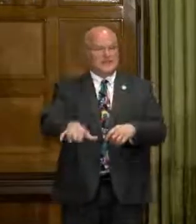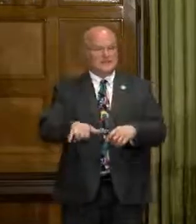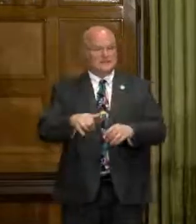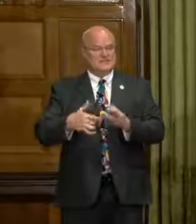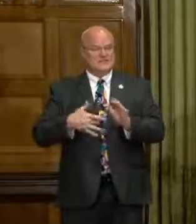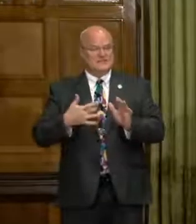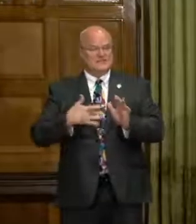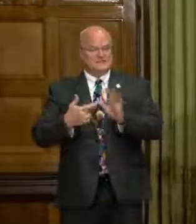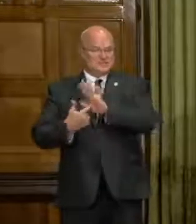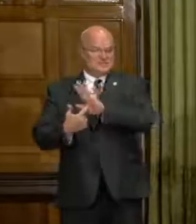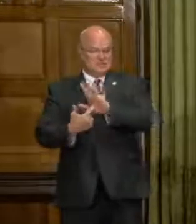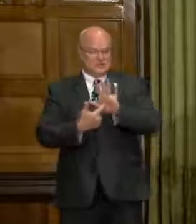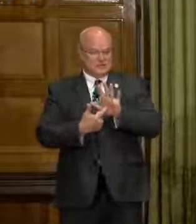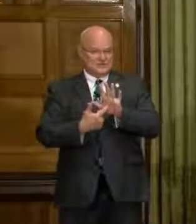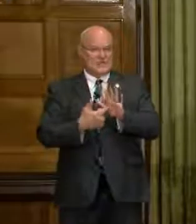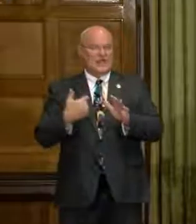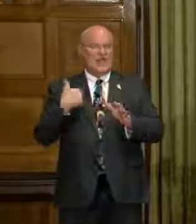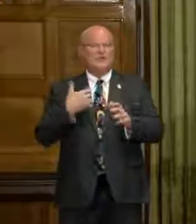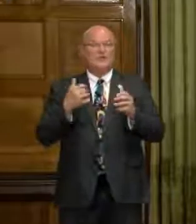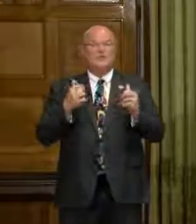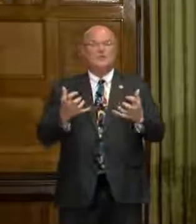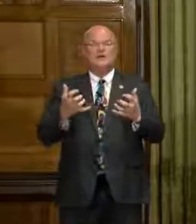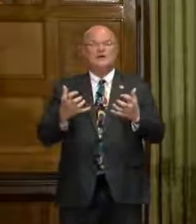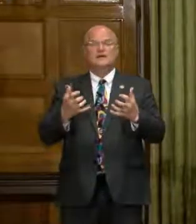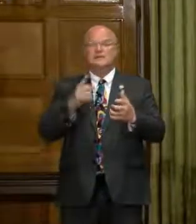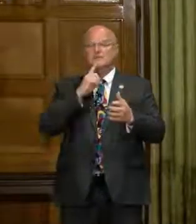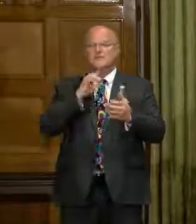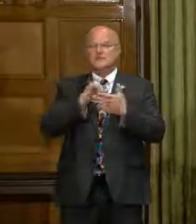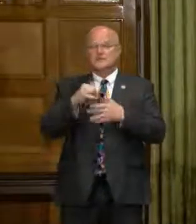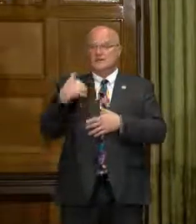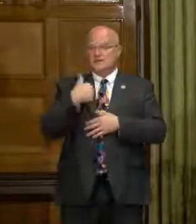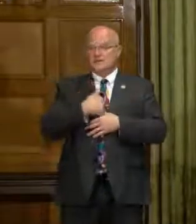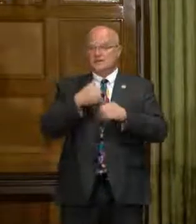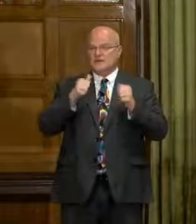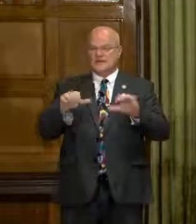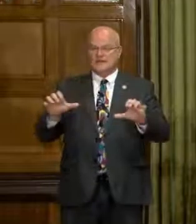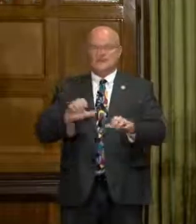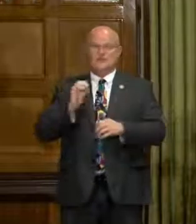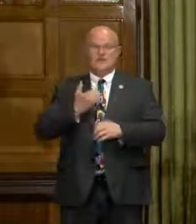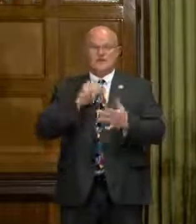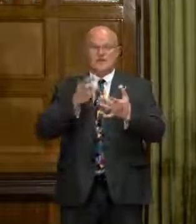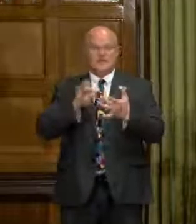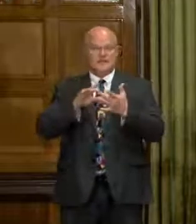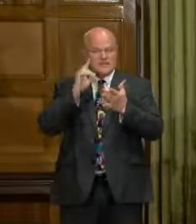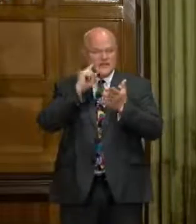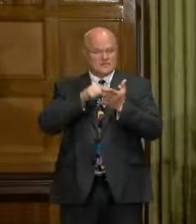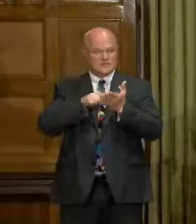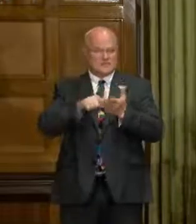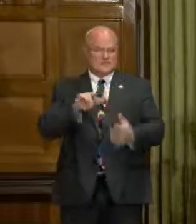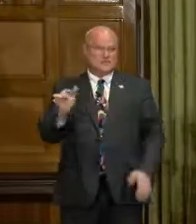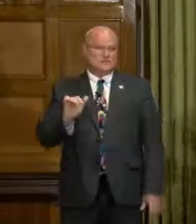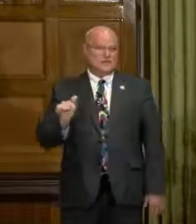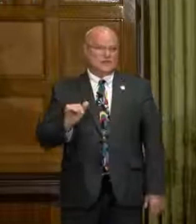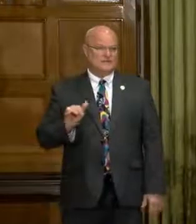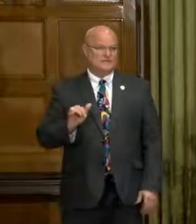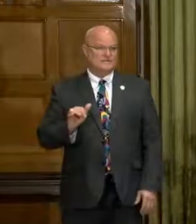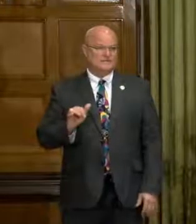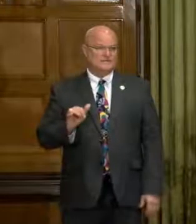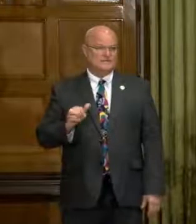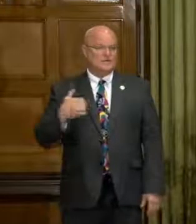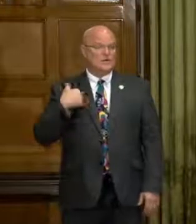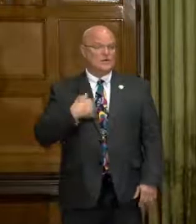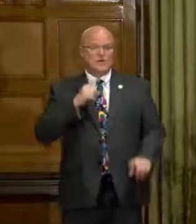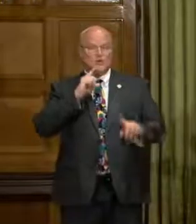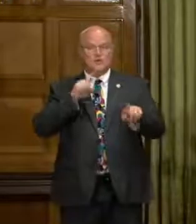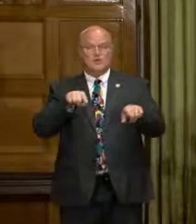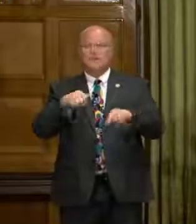are symptomatic, and we want to be able to make sure we can do our contact tracing as well. We